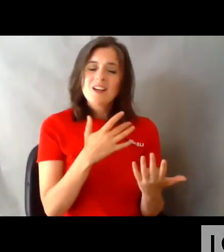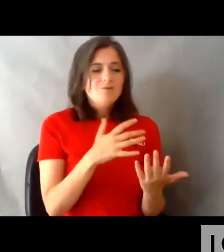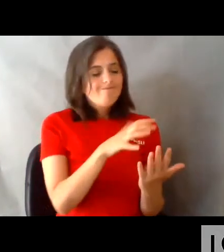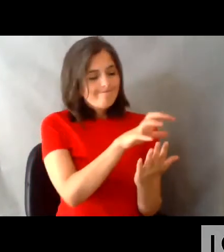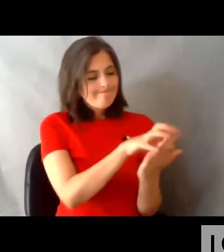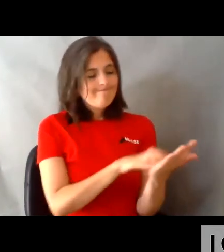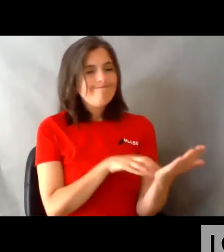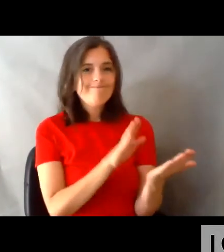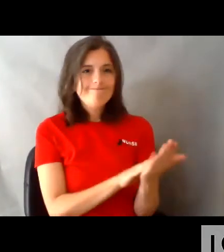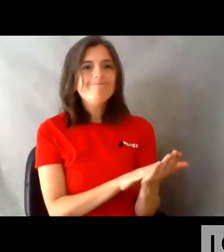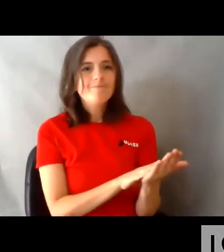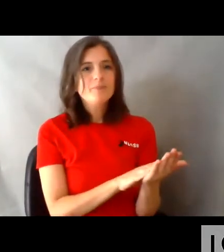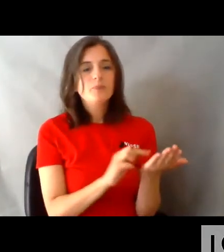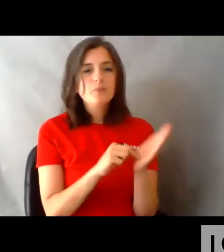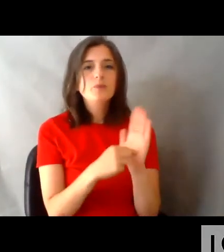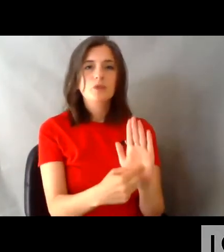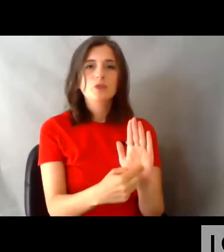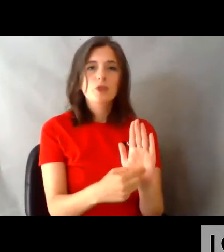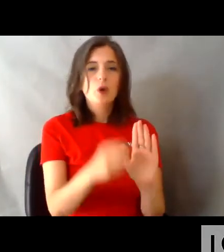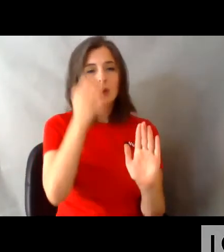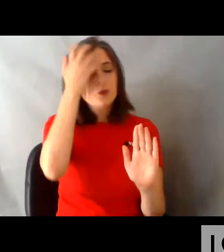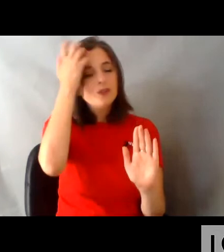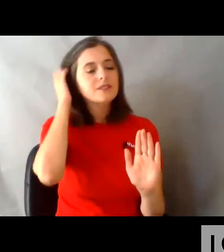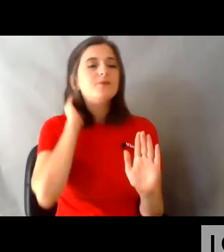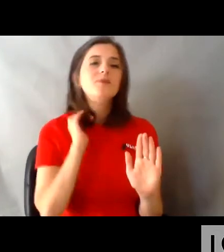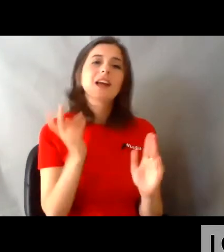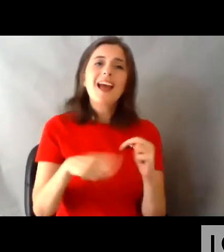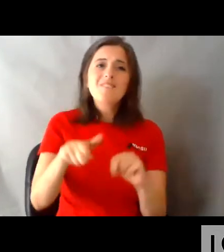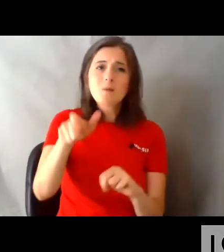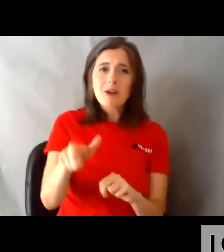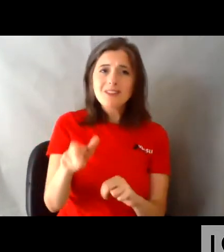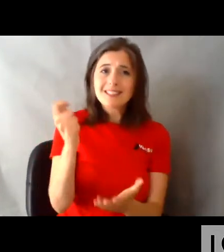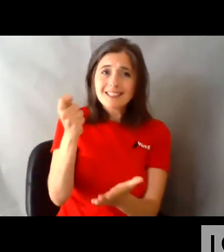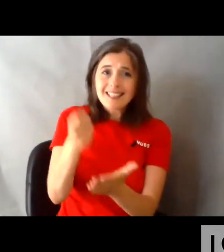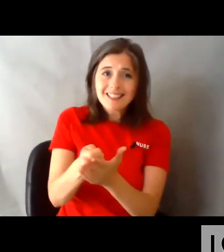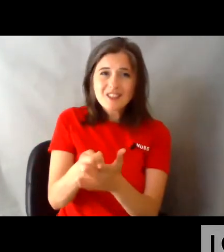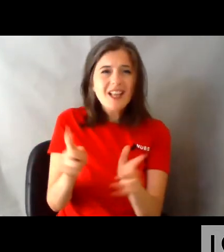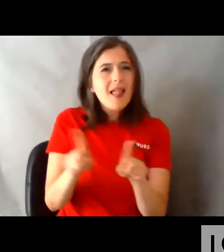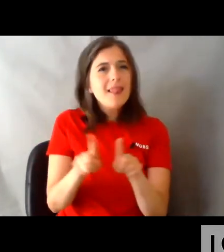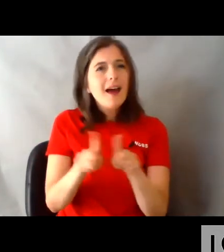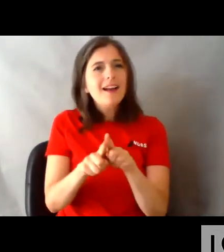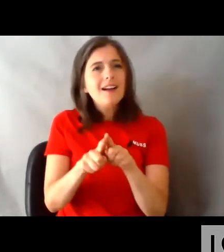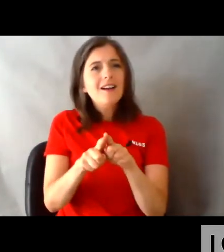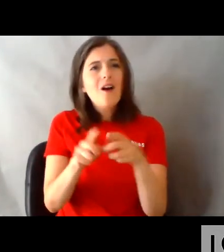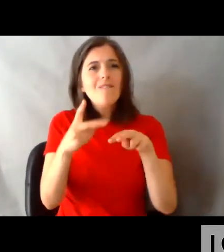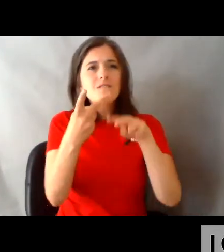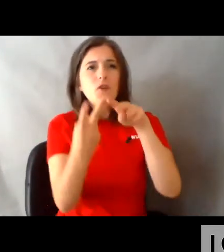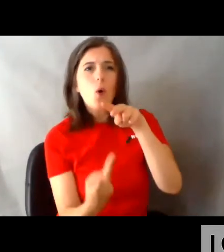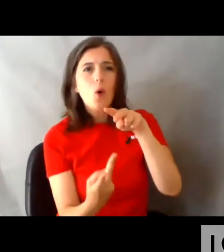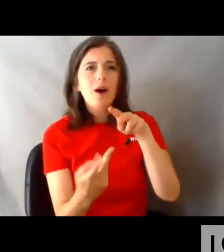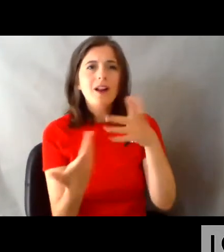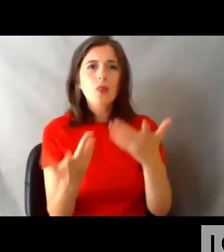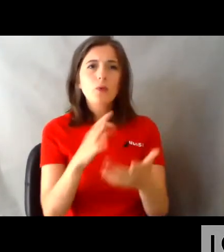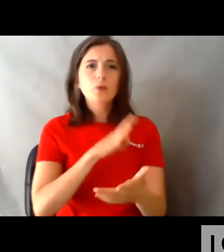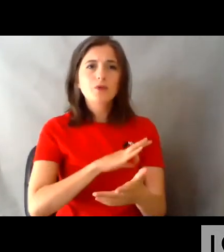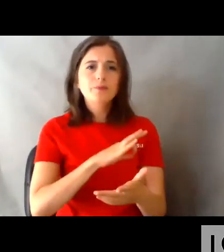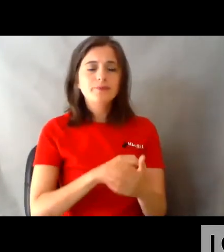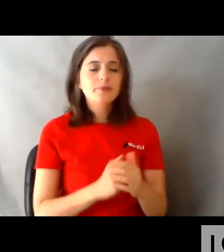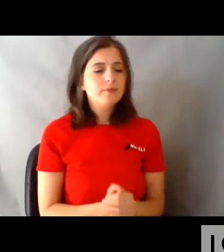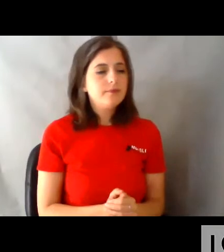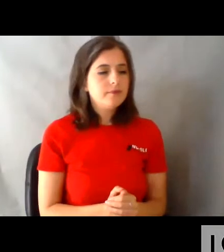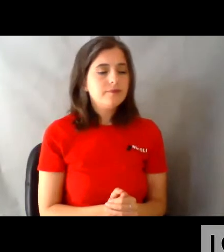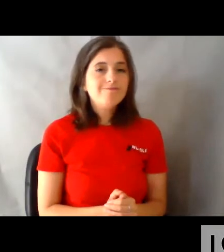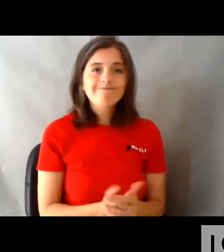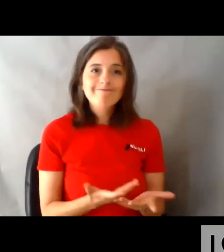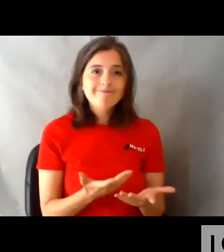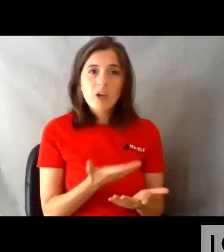They've fallen between the cracks of the welfare state. So this is called Cracks in the System. No food in the